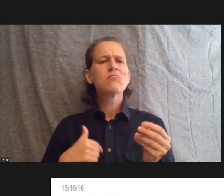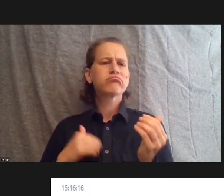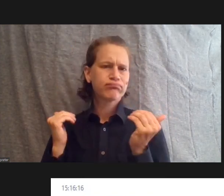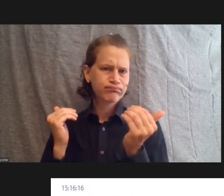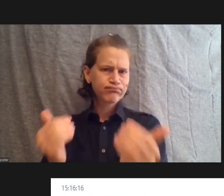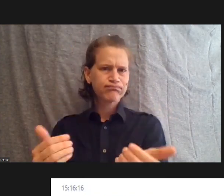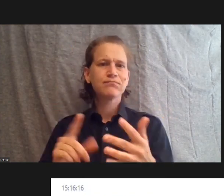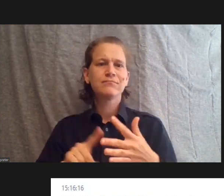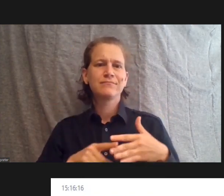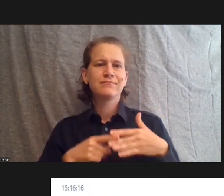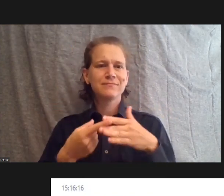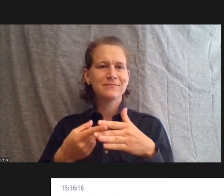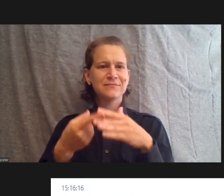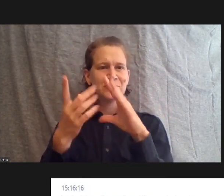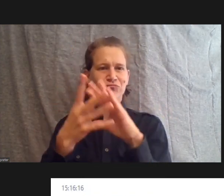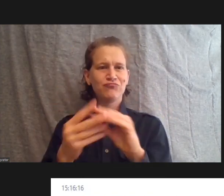story.